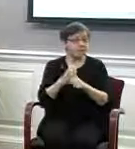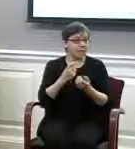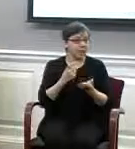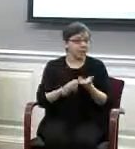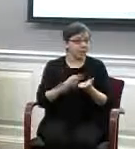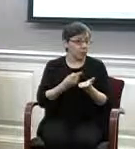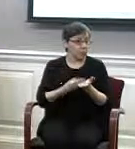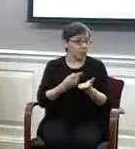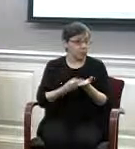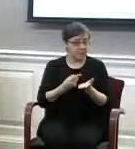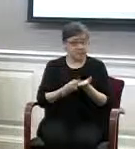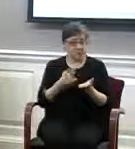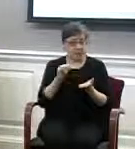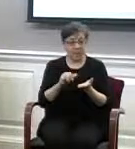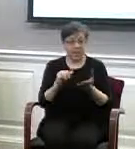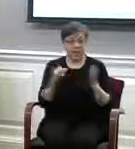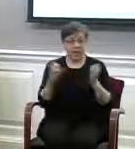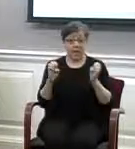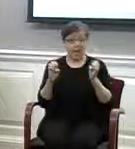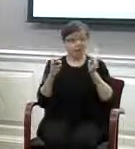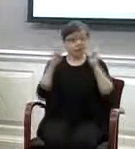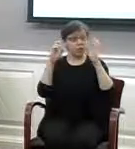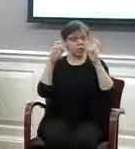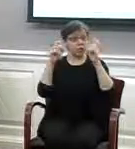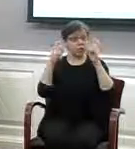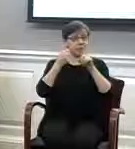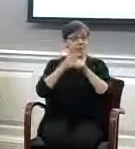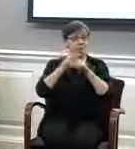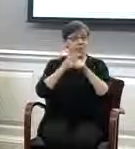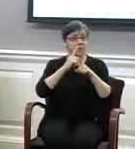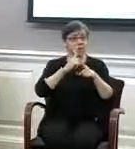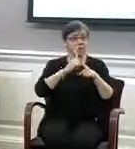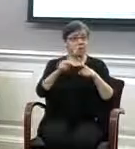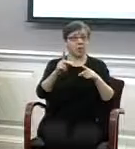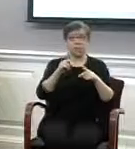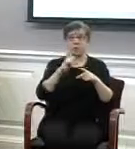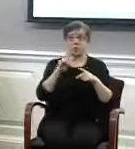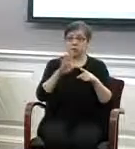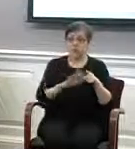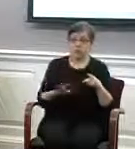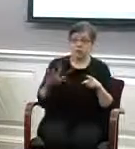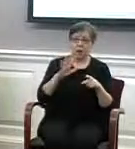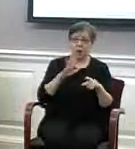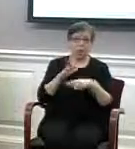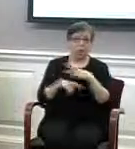education is a profession that's kind of globally legitimated, and so